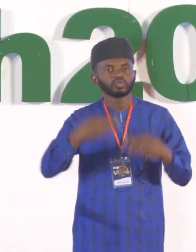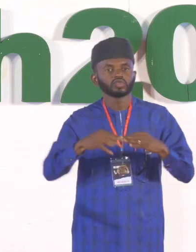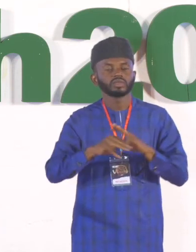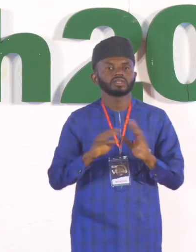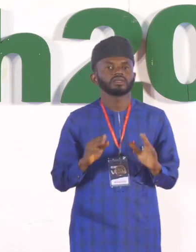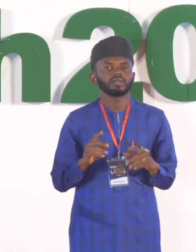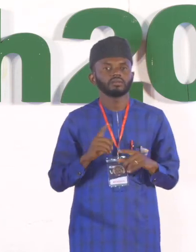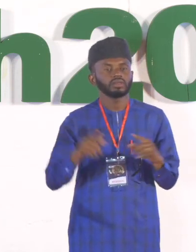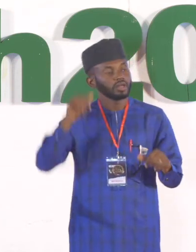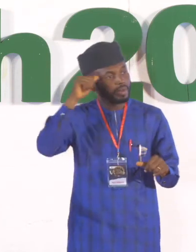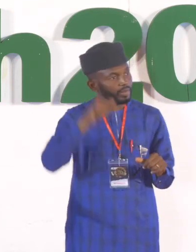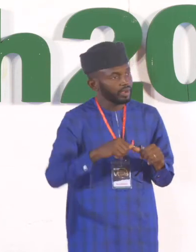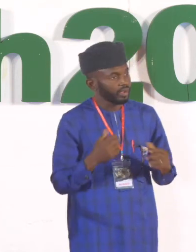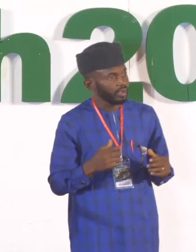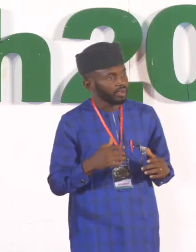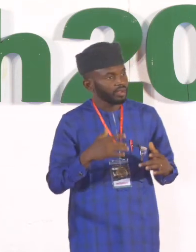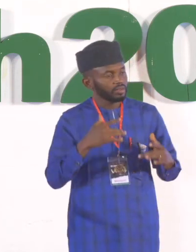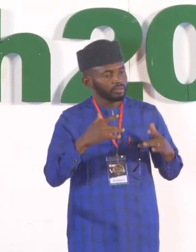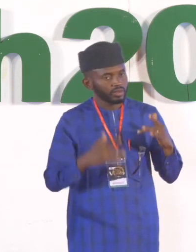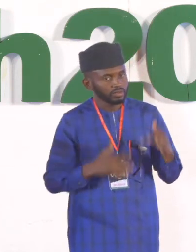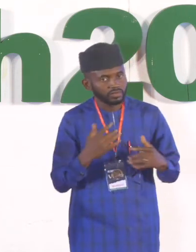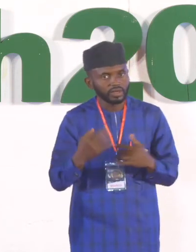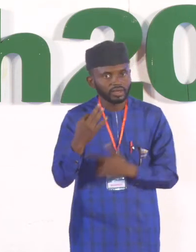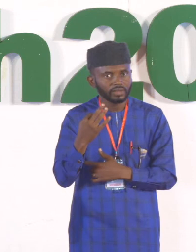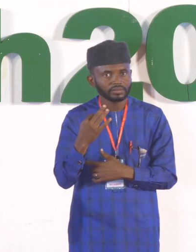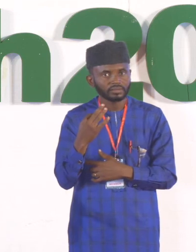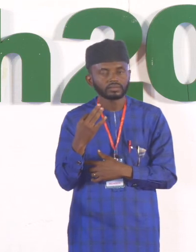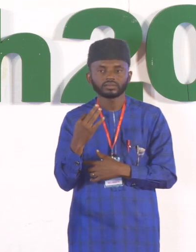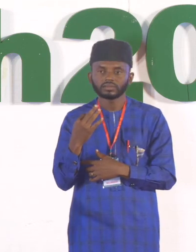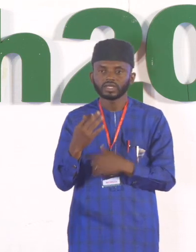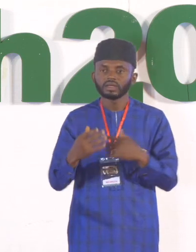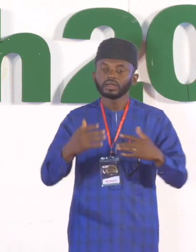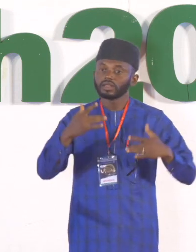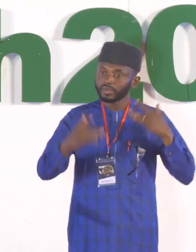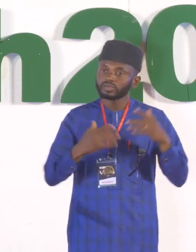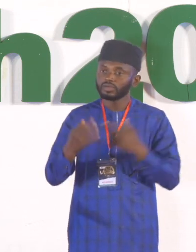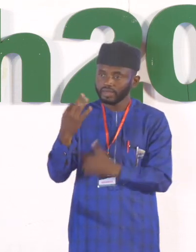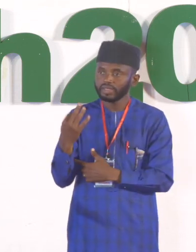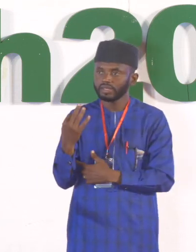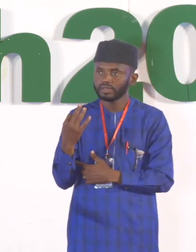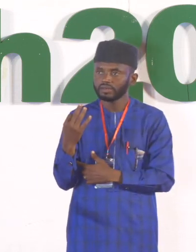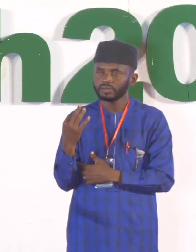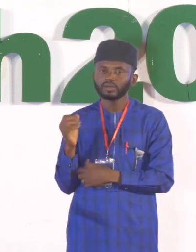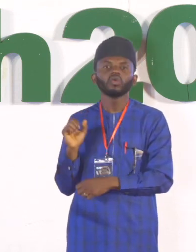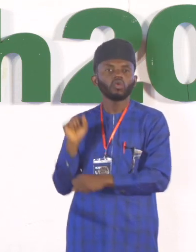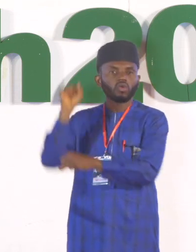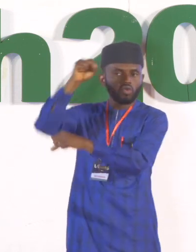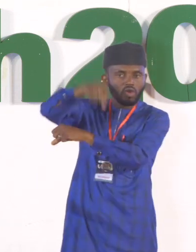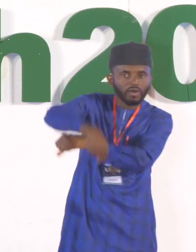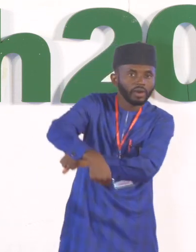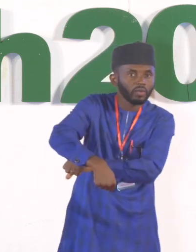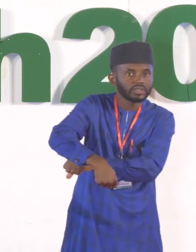But remember, the mercy of Allah overpowers his anger. A servant will